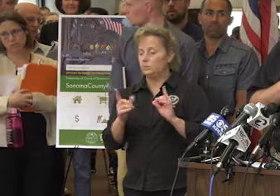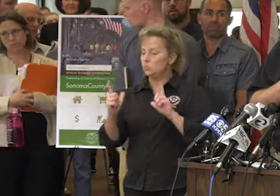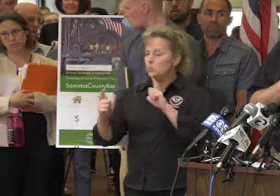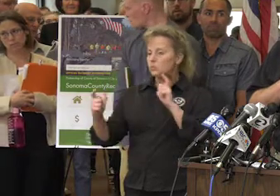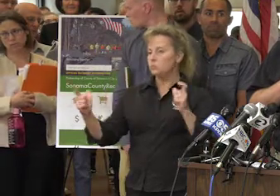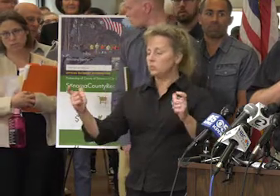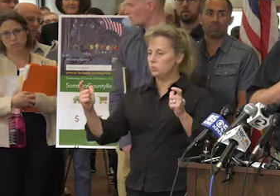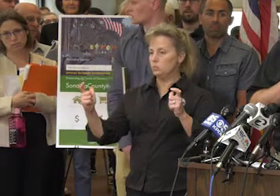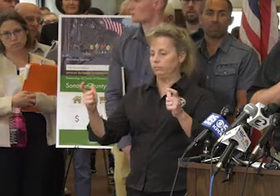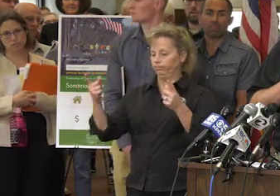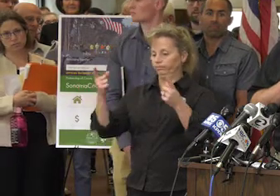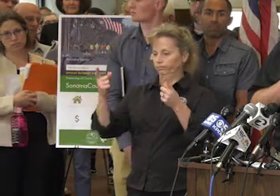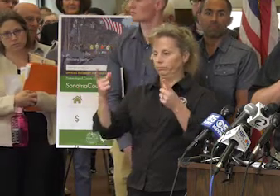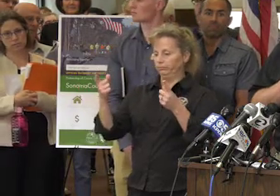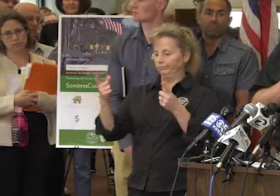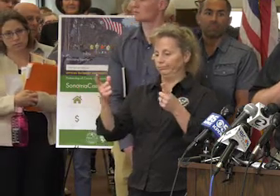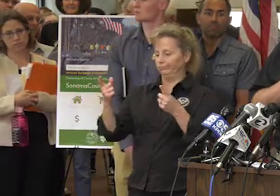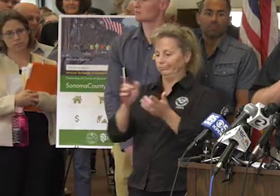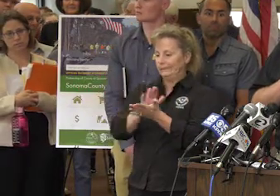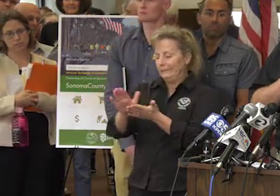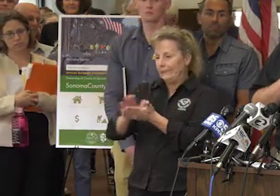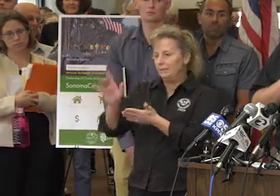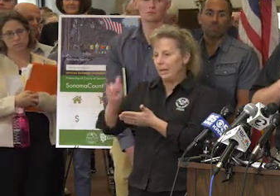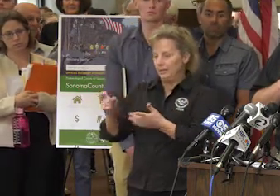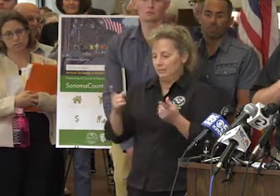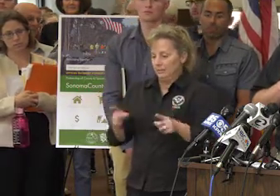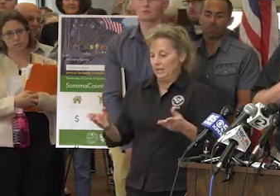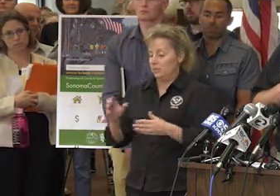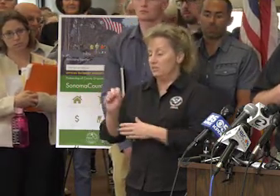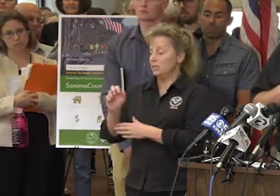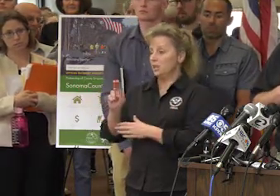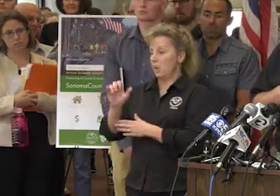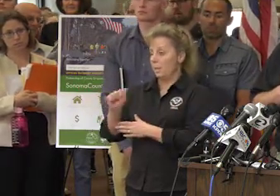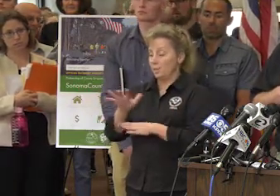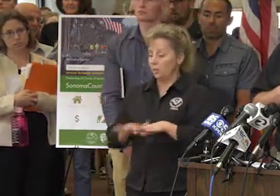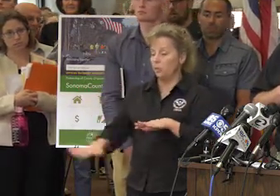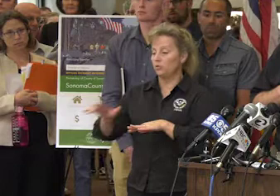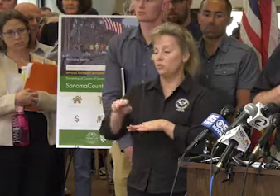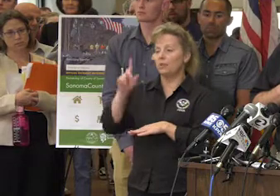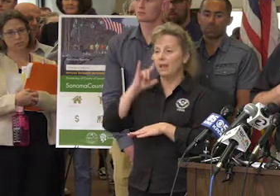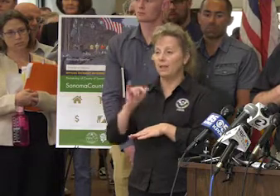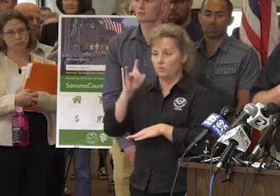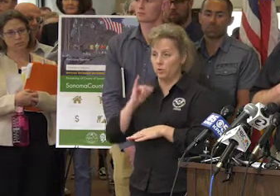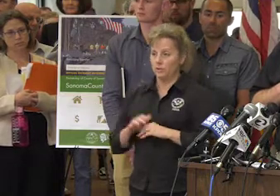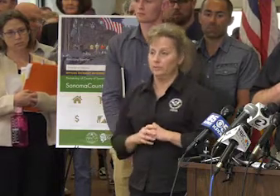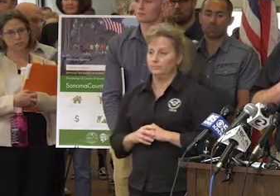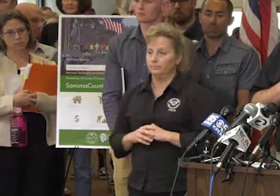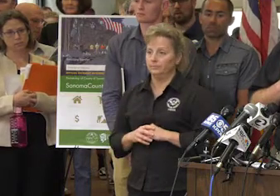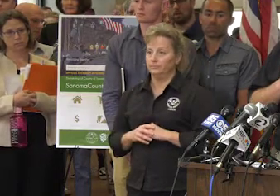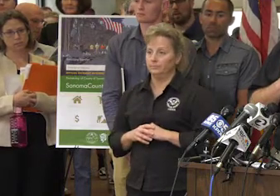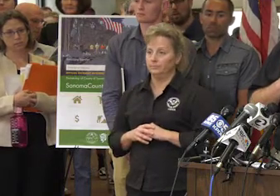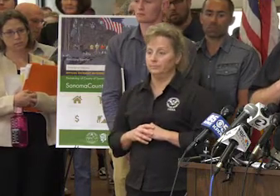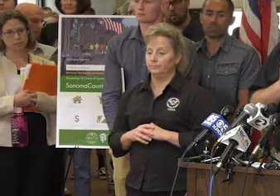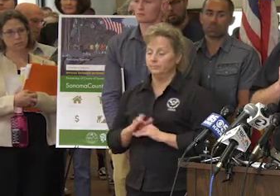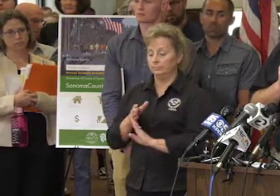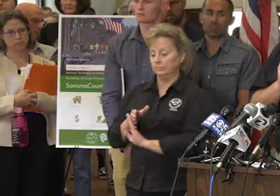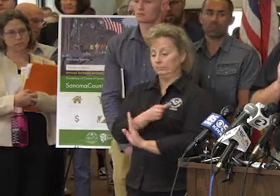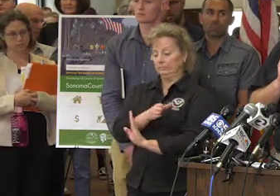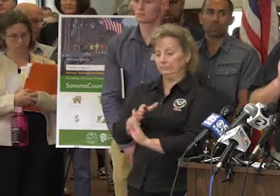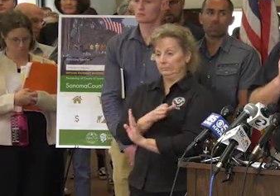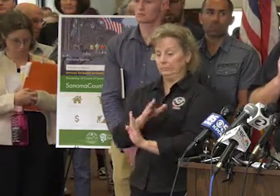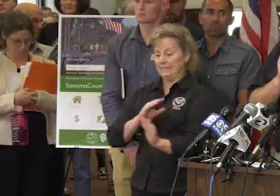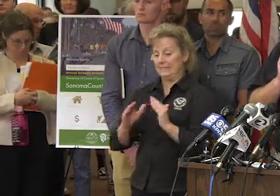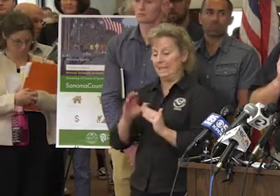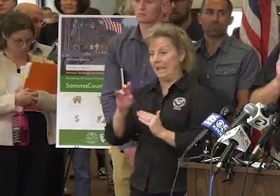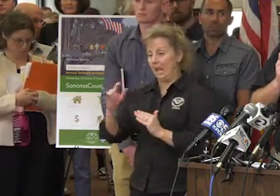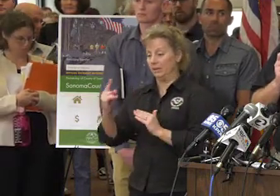It's a historic cleanup that has to occur not only here in Sonoma County, but across Northern California. Early on, the city and county